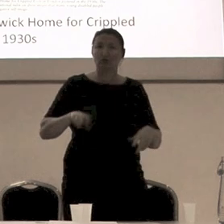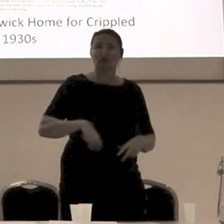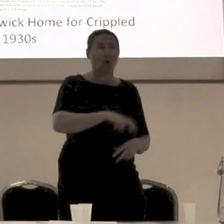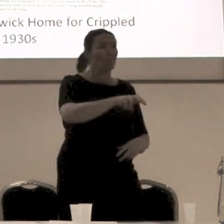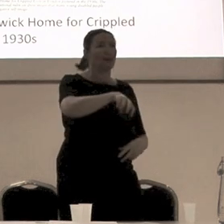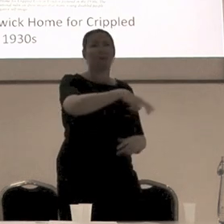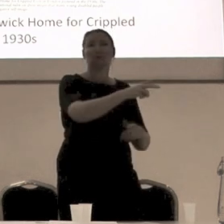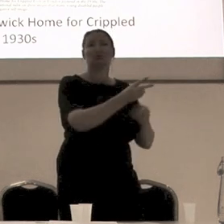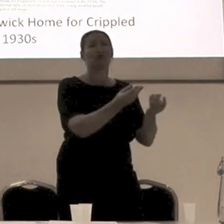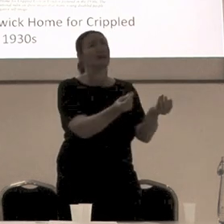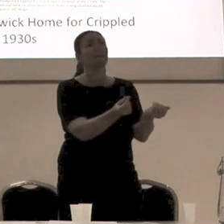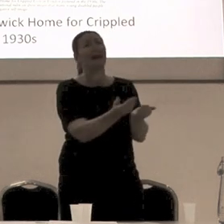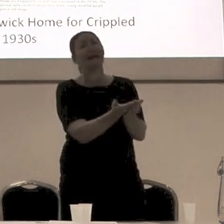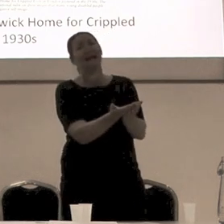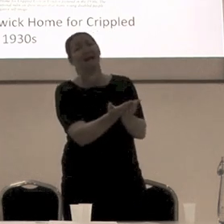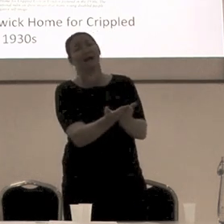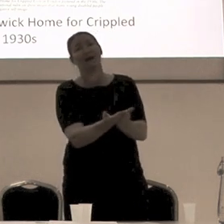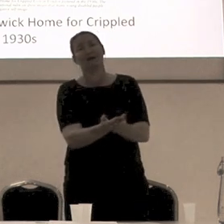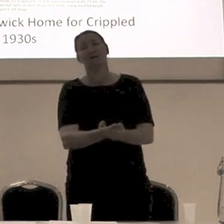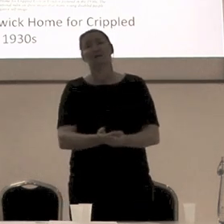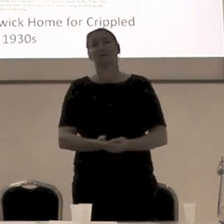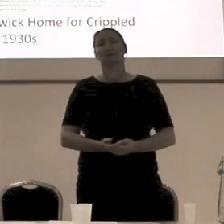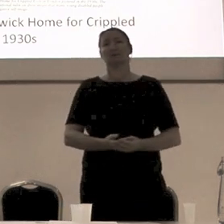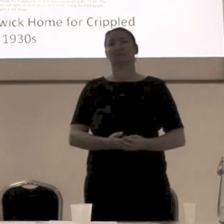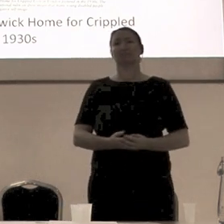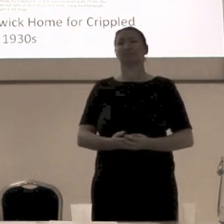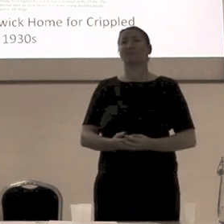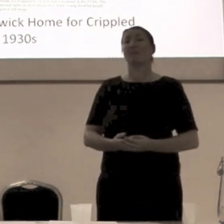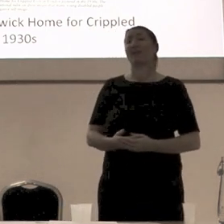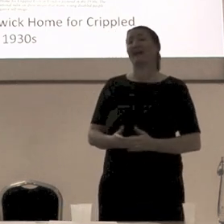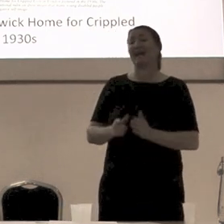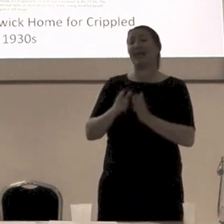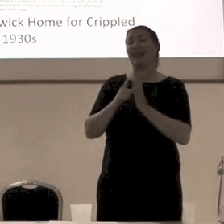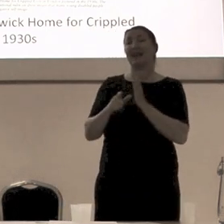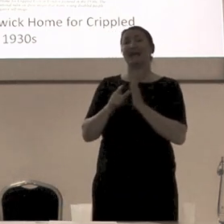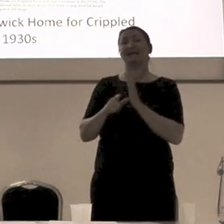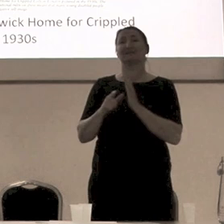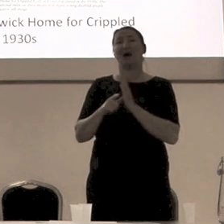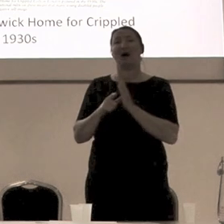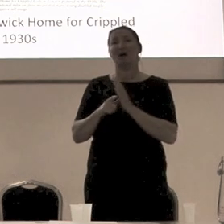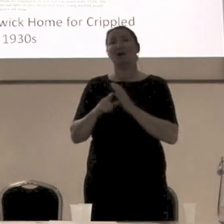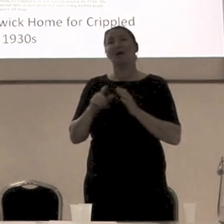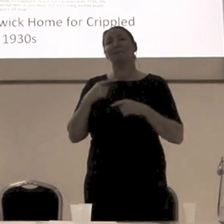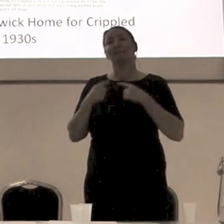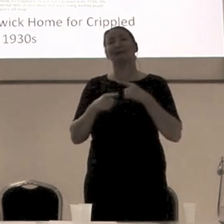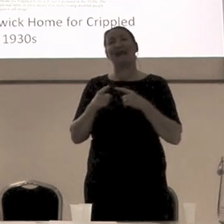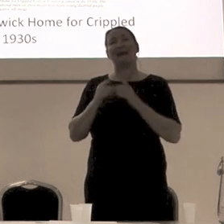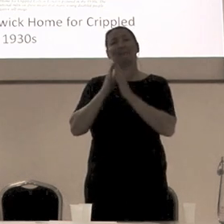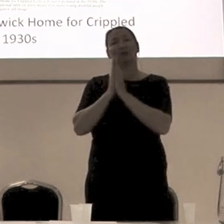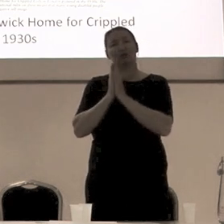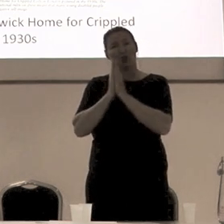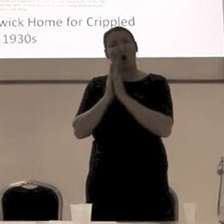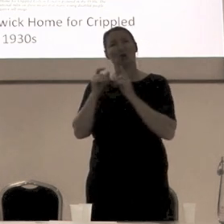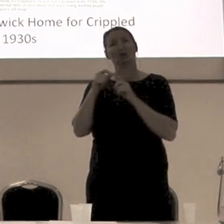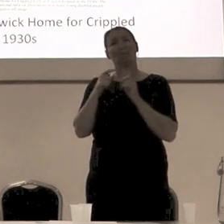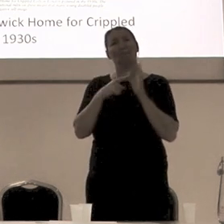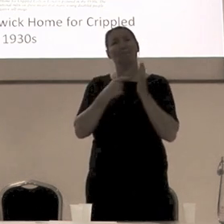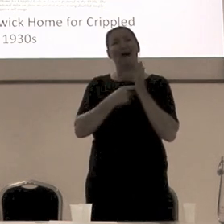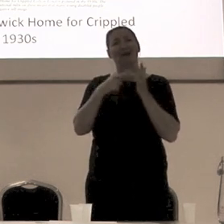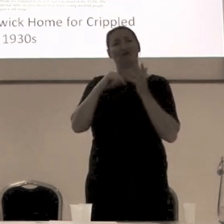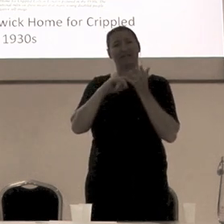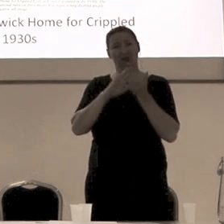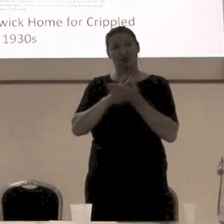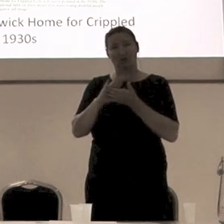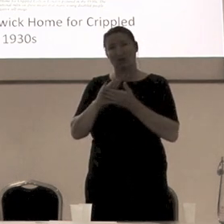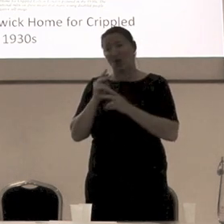more liberal than what came in the 19th century, because it meant that the parish would support you by taking their collection on